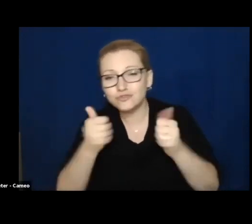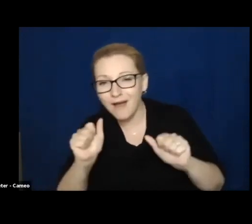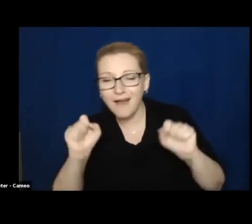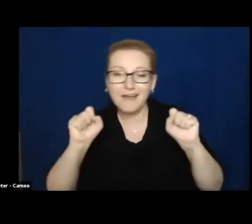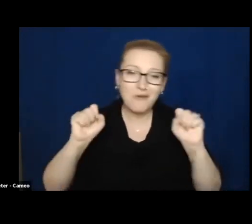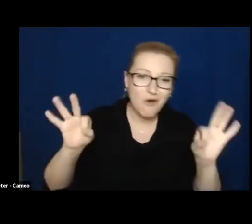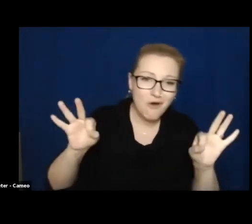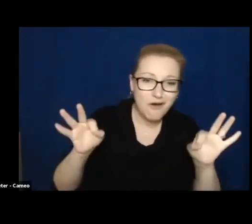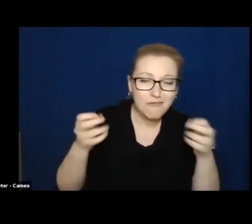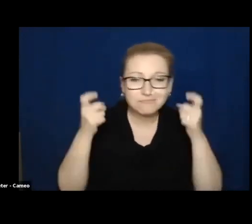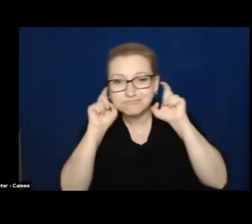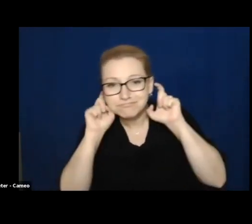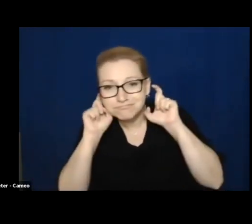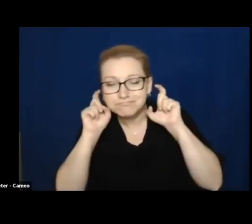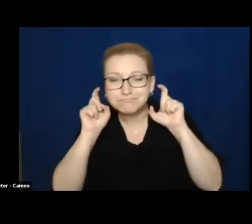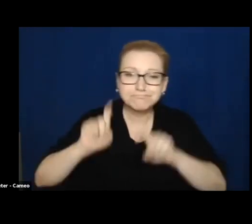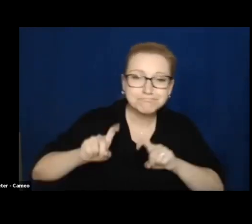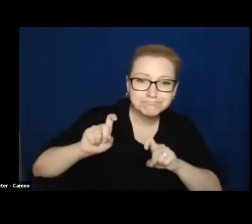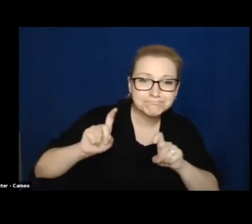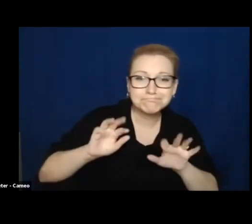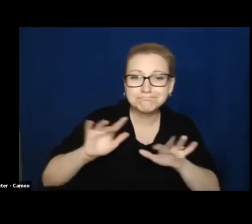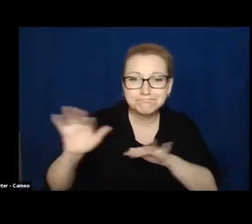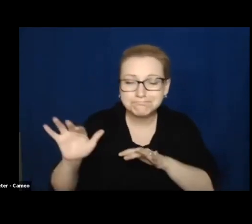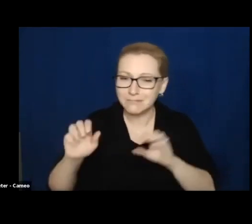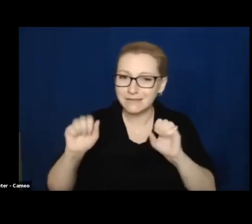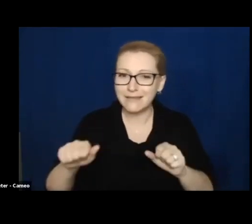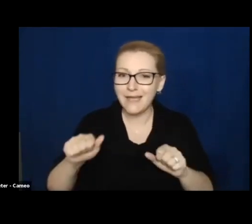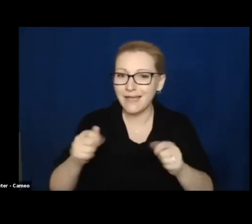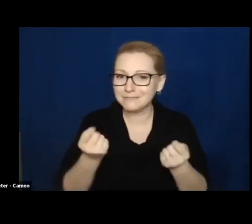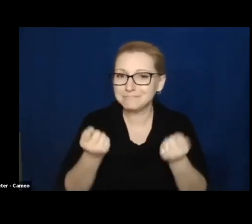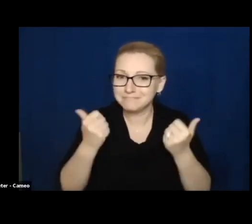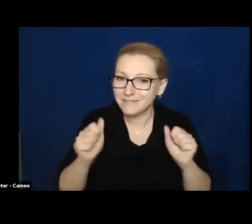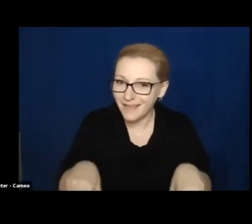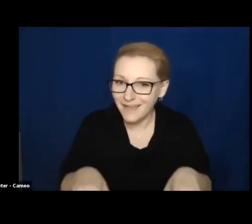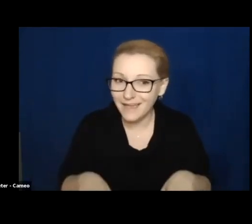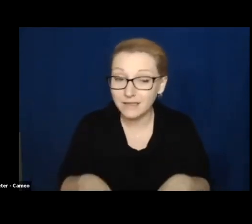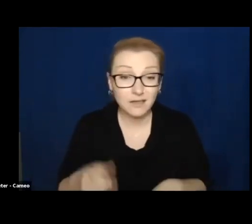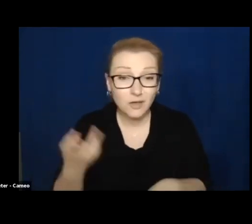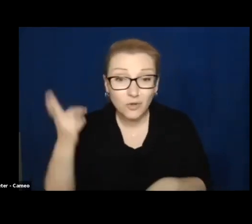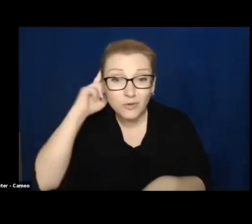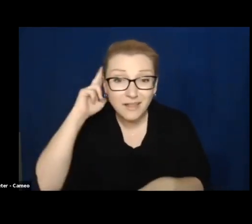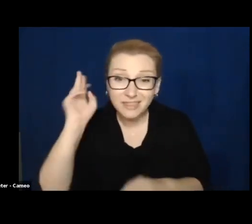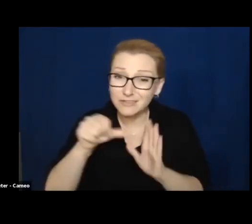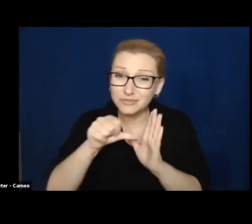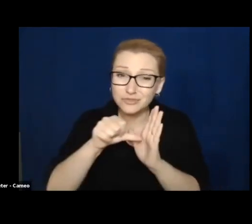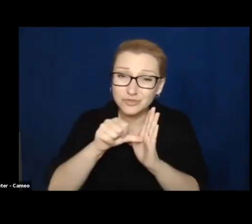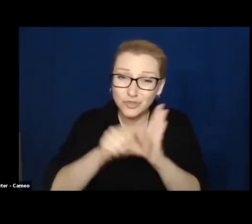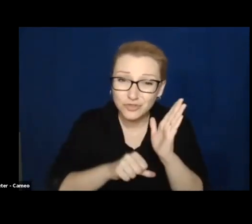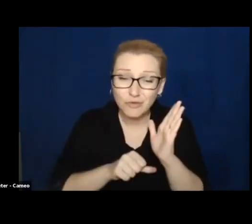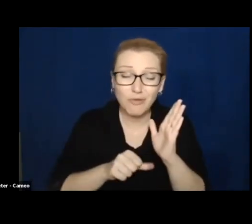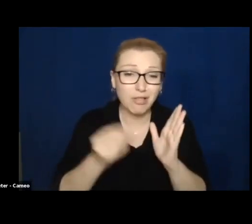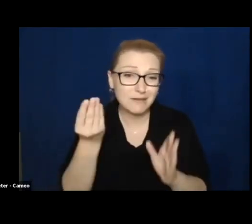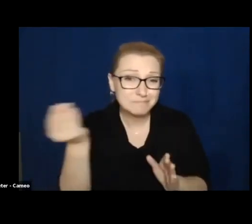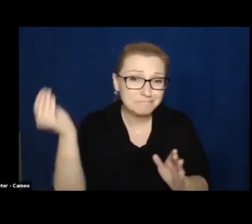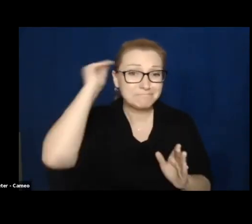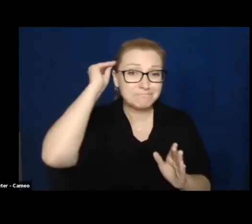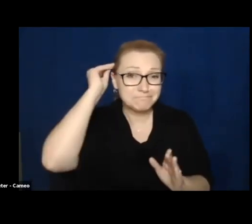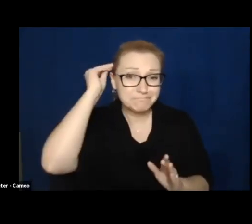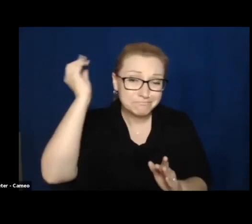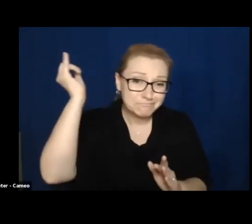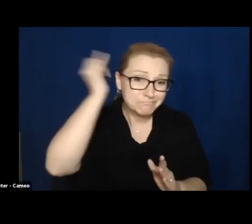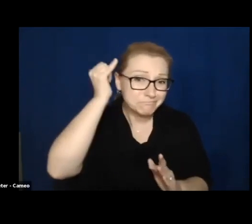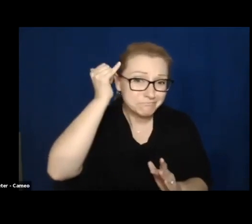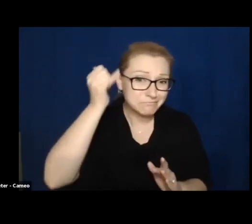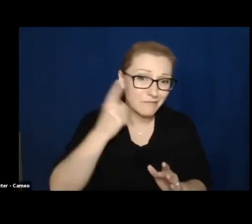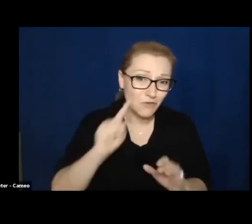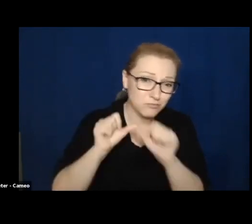try them on, take them off if you don't like them, make adjustments. A cochlear implant is a surgically implanted device. It's in there for the long